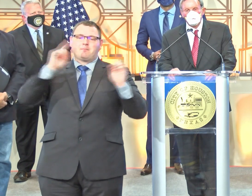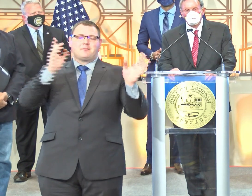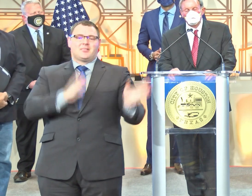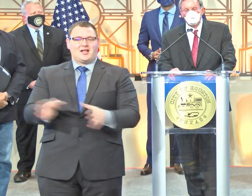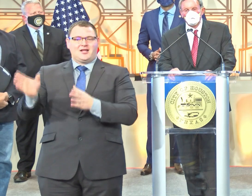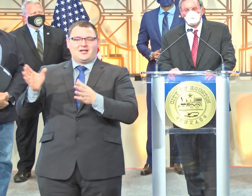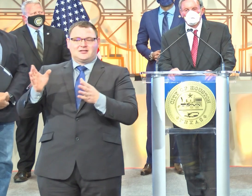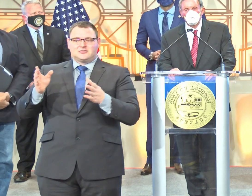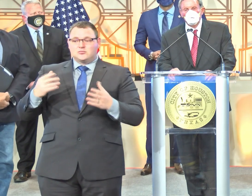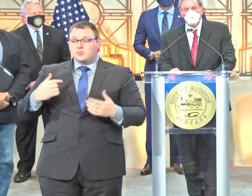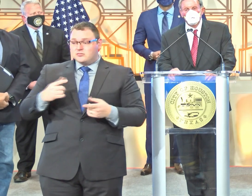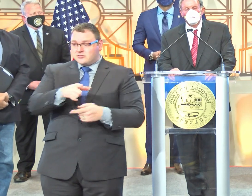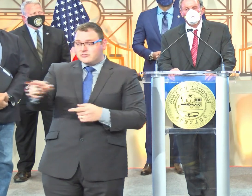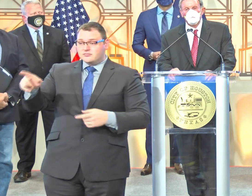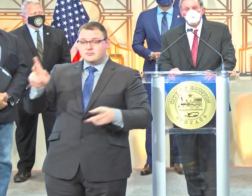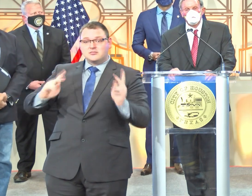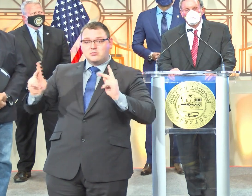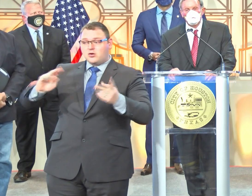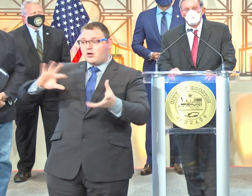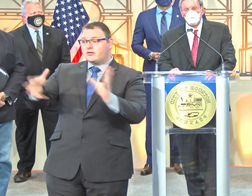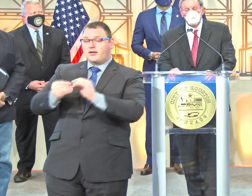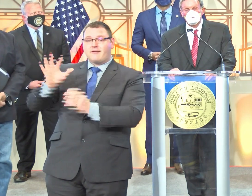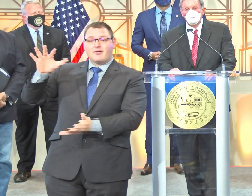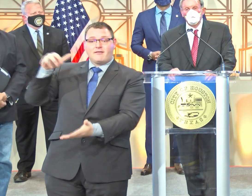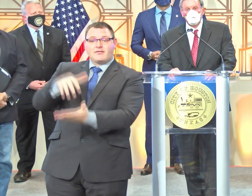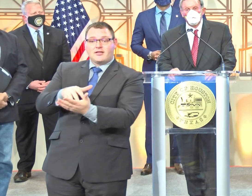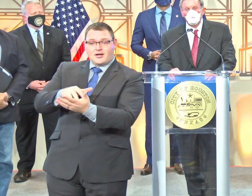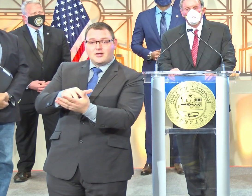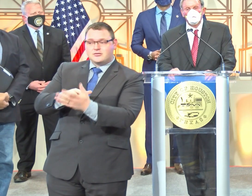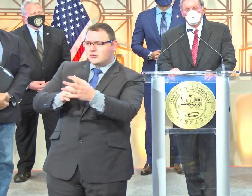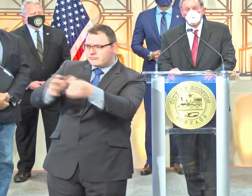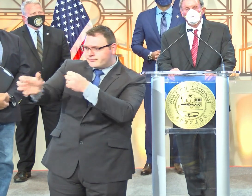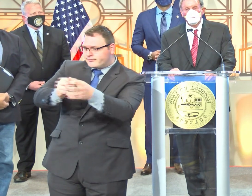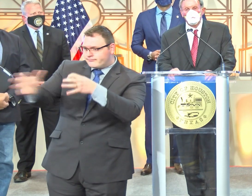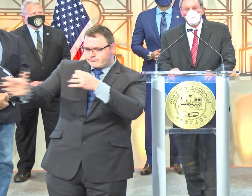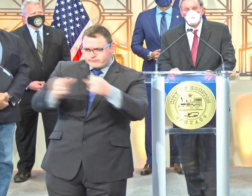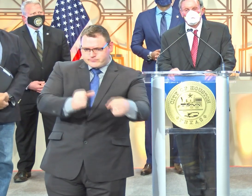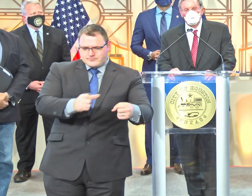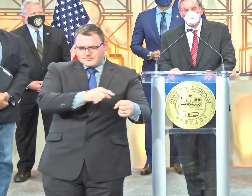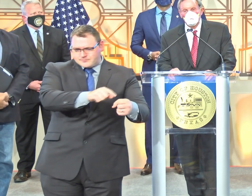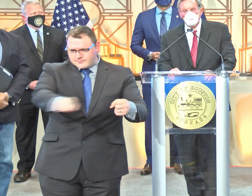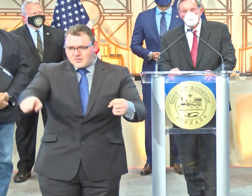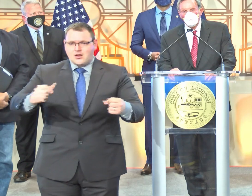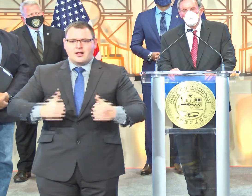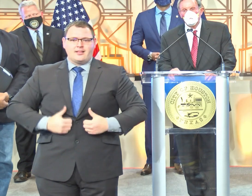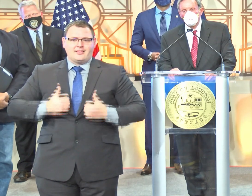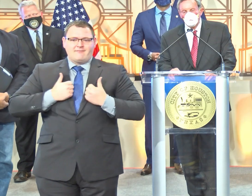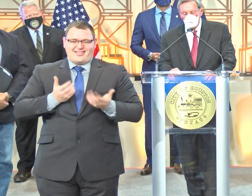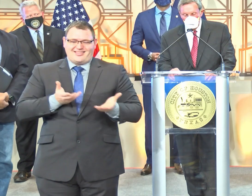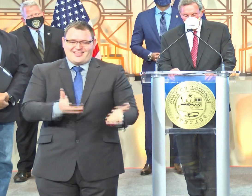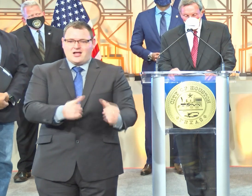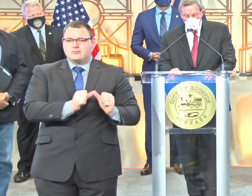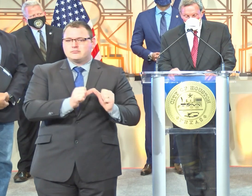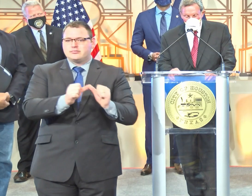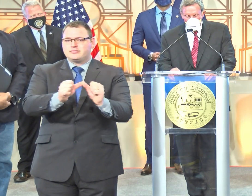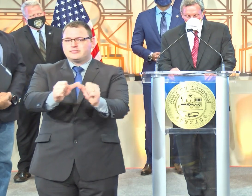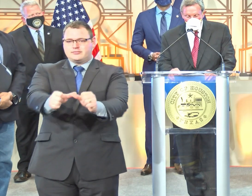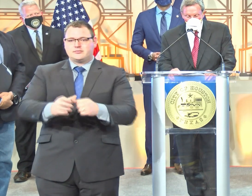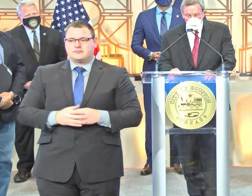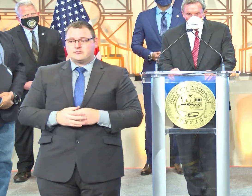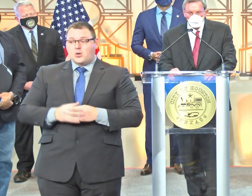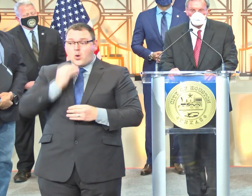board chair, with us. We also are very grateful to the Continuum of Care Steering Committee, led